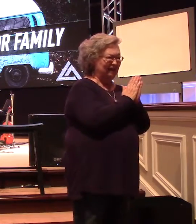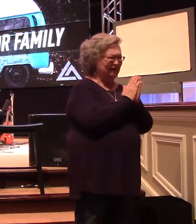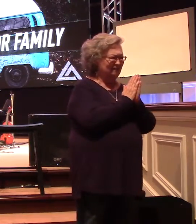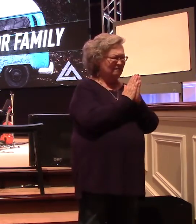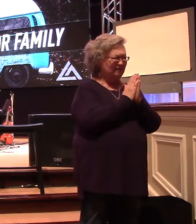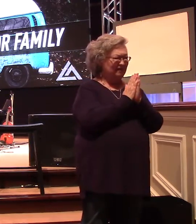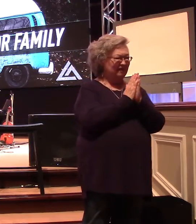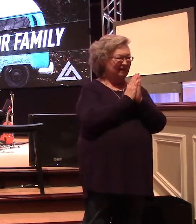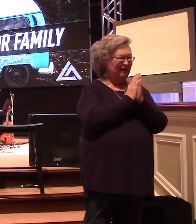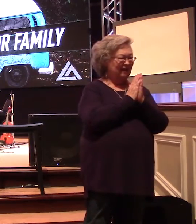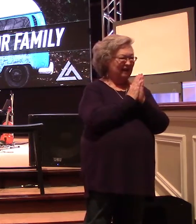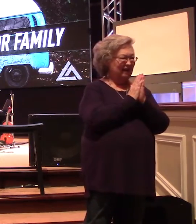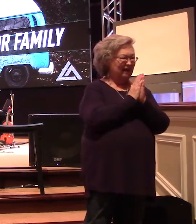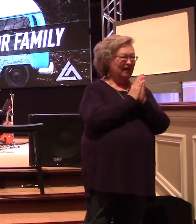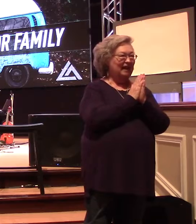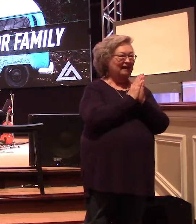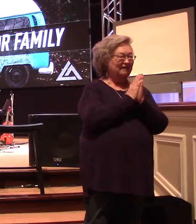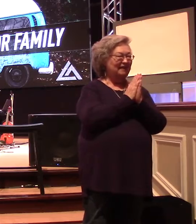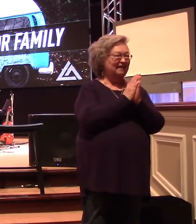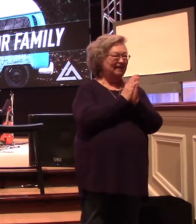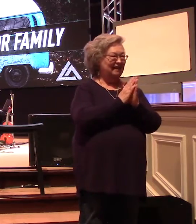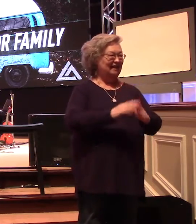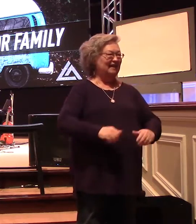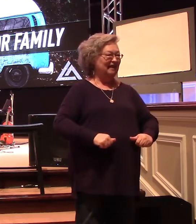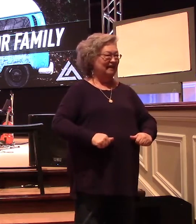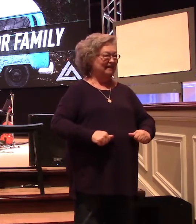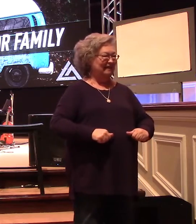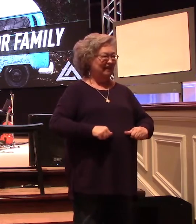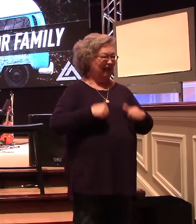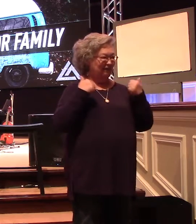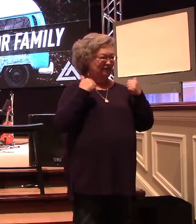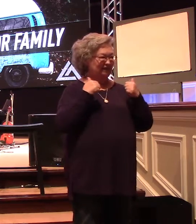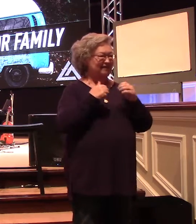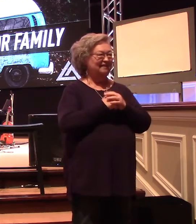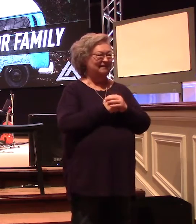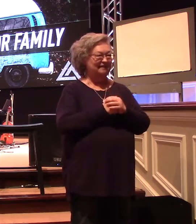And listen, we laugh at that, but I relate to that guy. Because